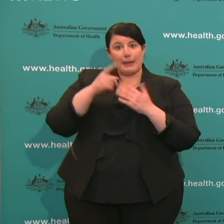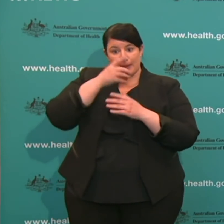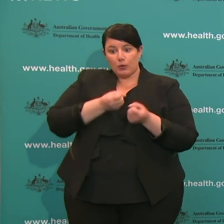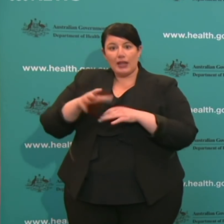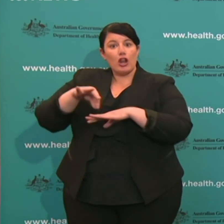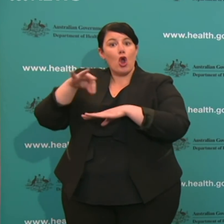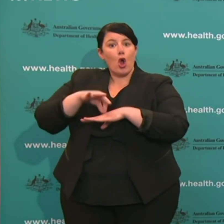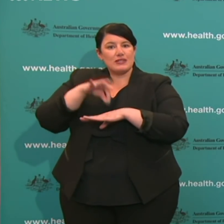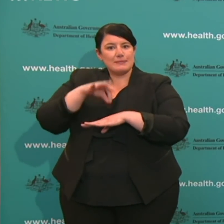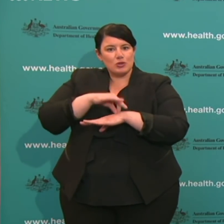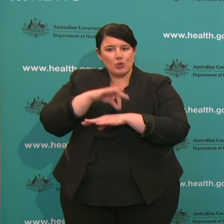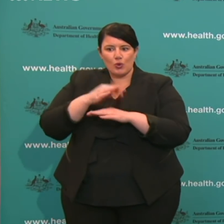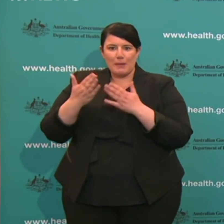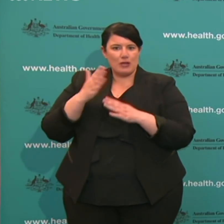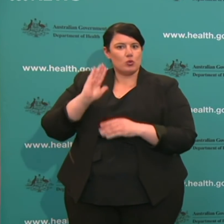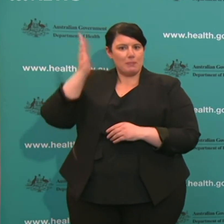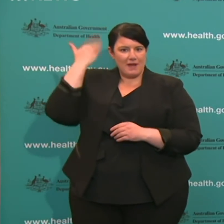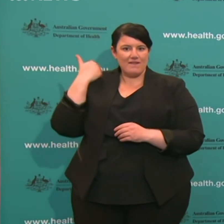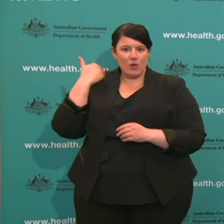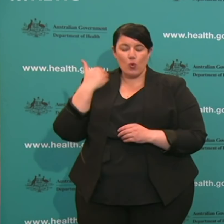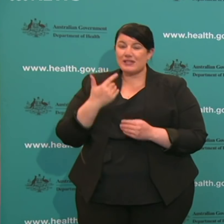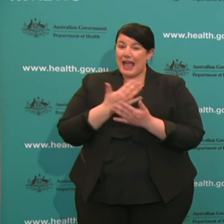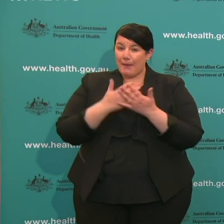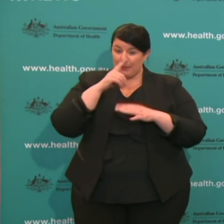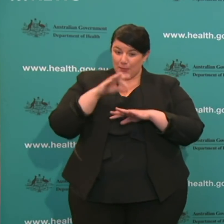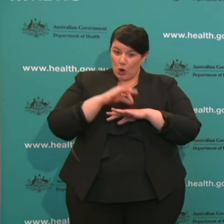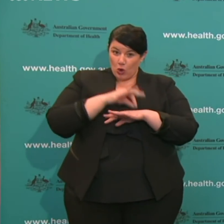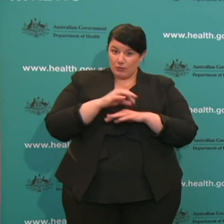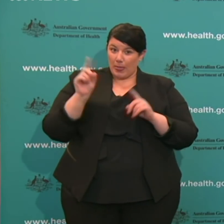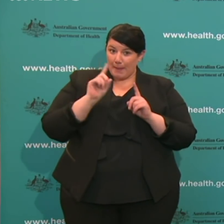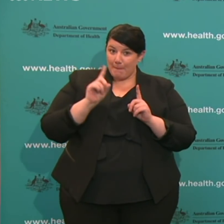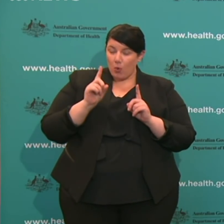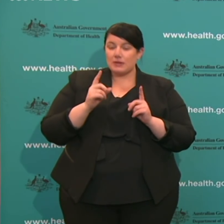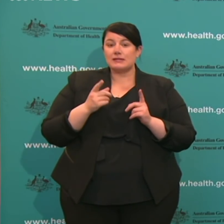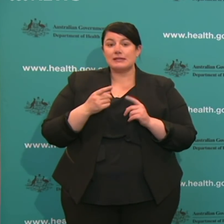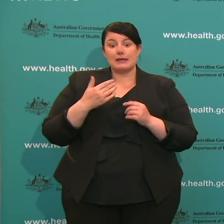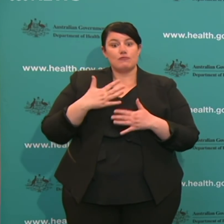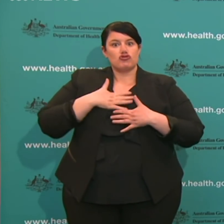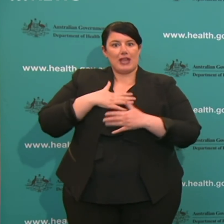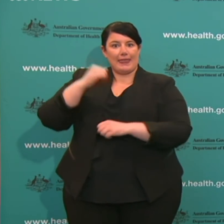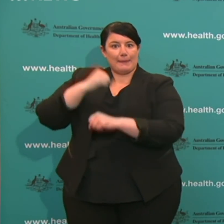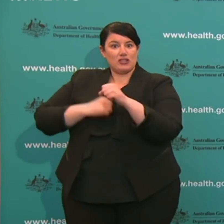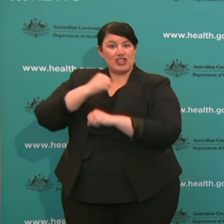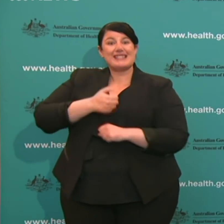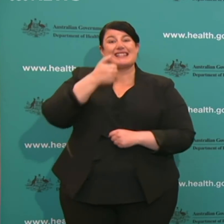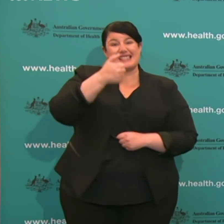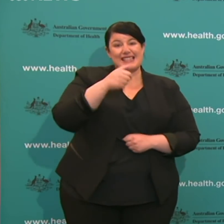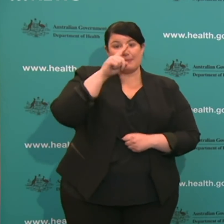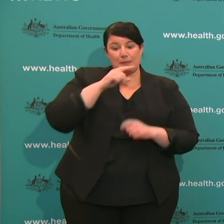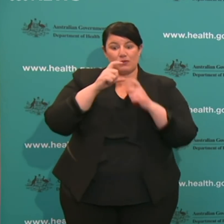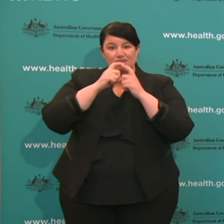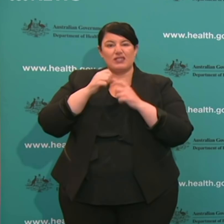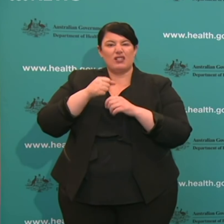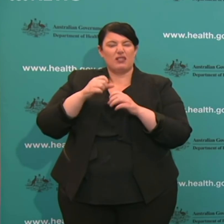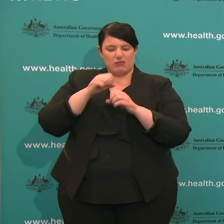day-to-day basis. It can change on an hour-to-hour basis. My understanding was that the most recent number was 6 ventilated patients. It